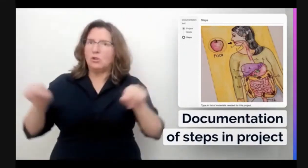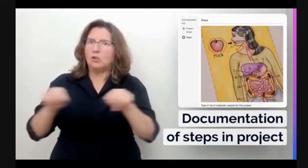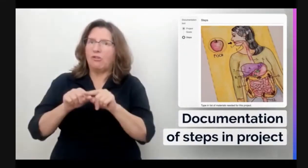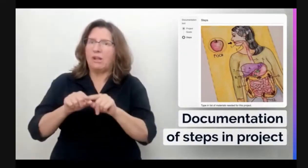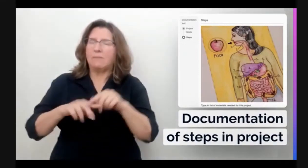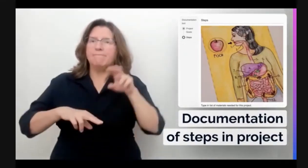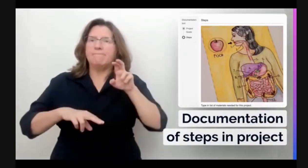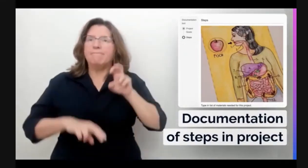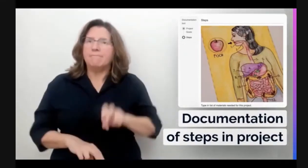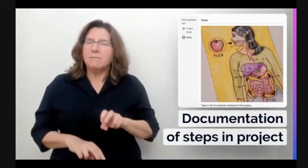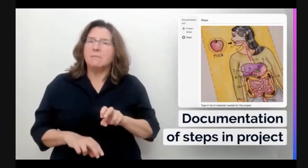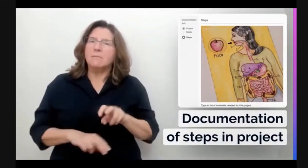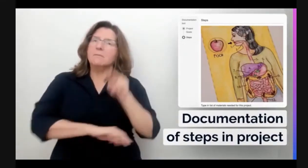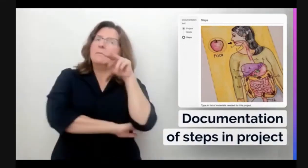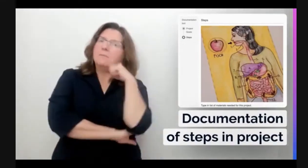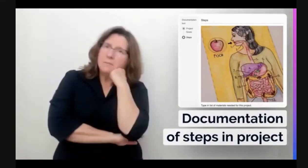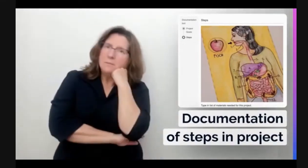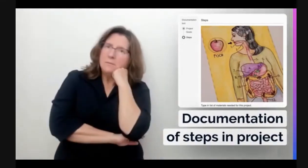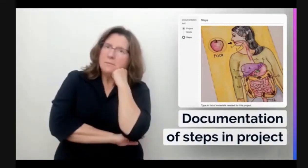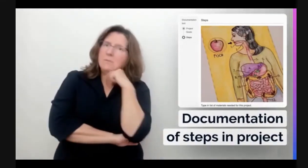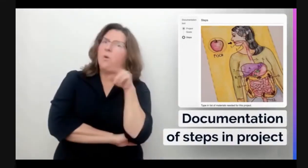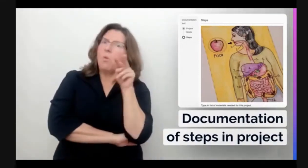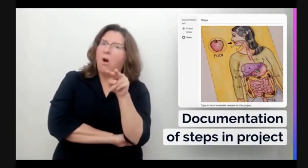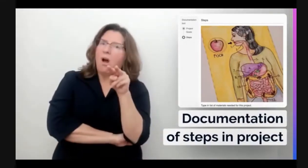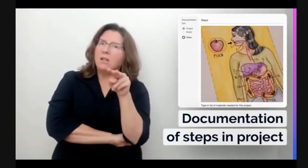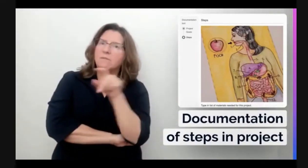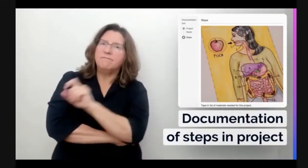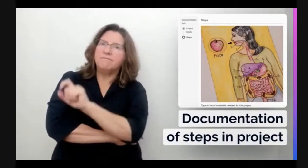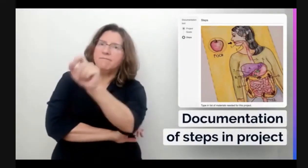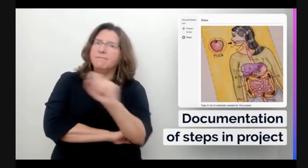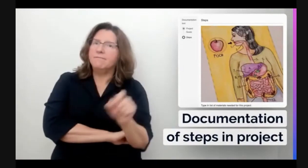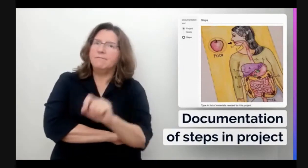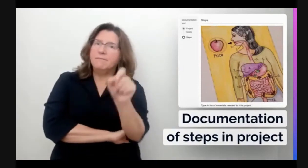computer screen, passively taking in the content.